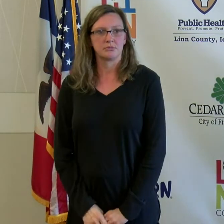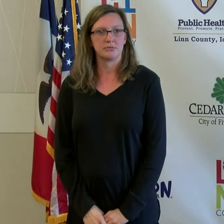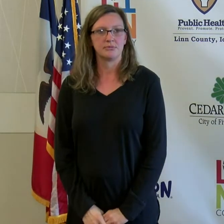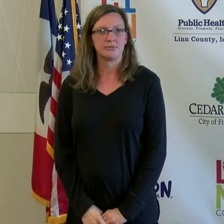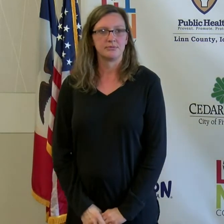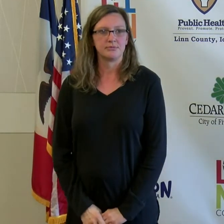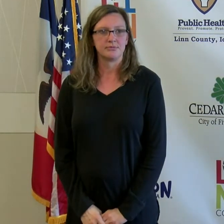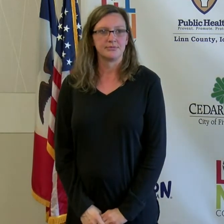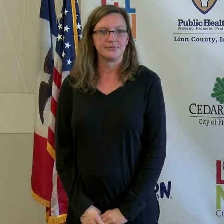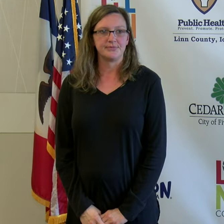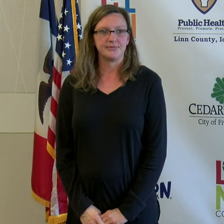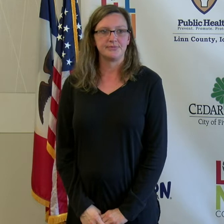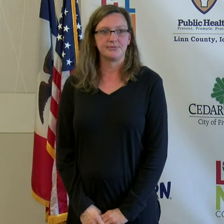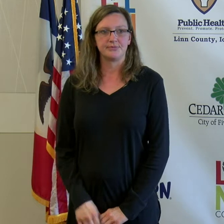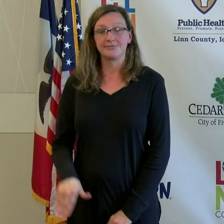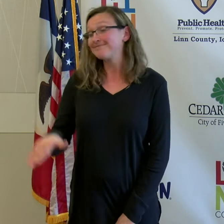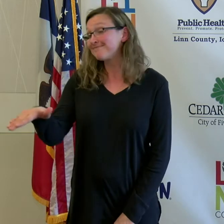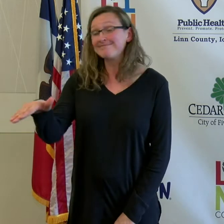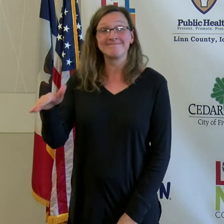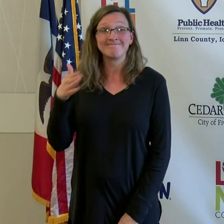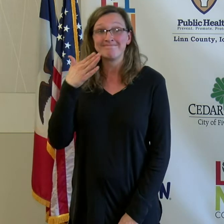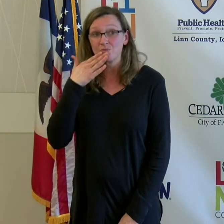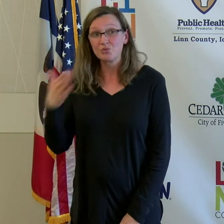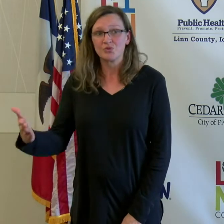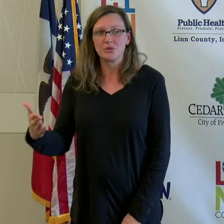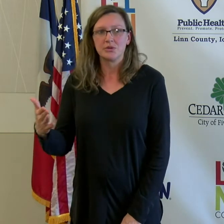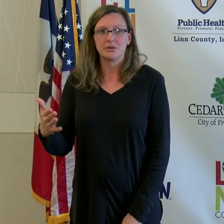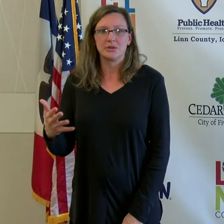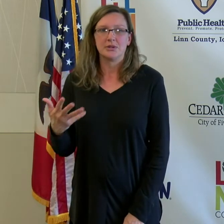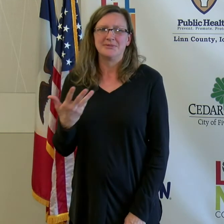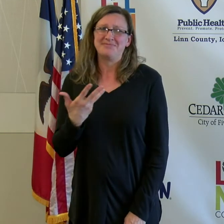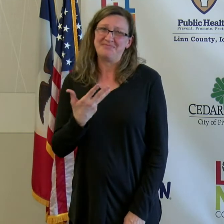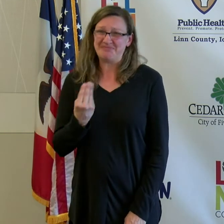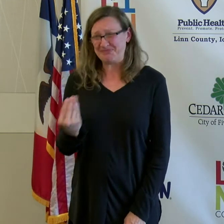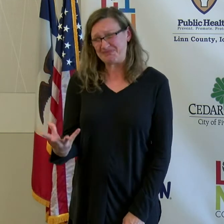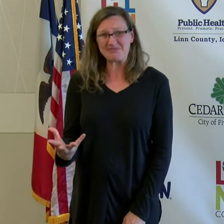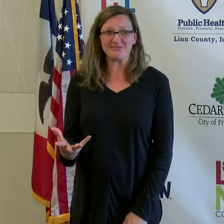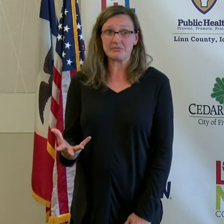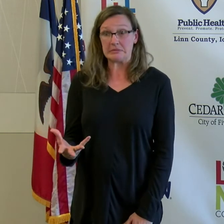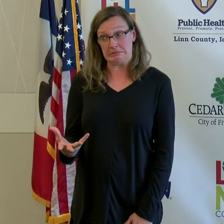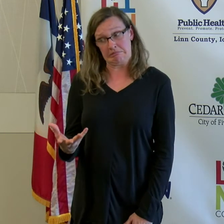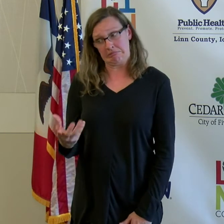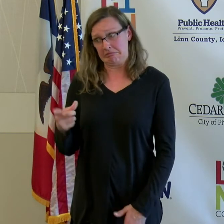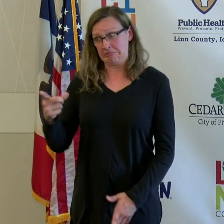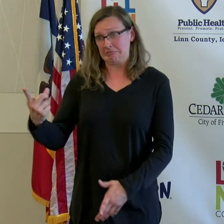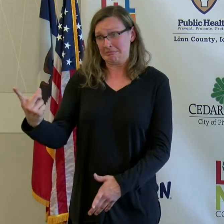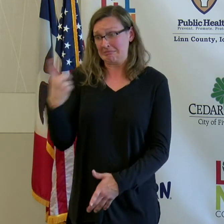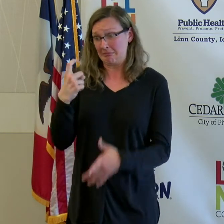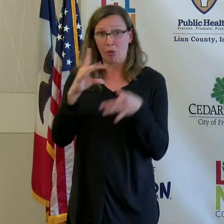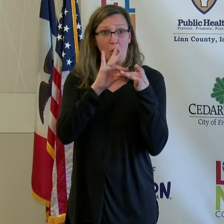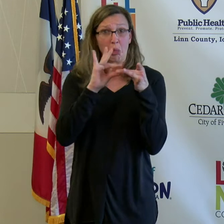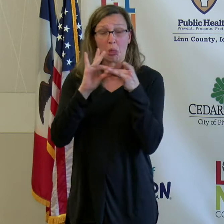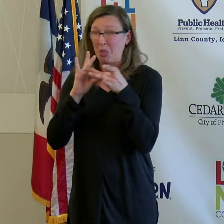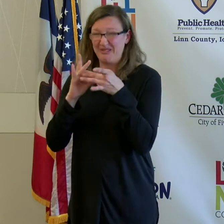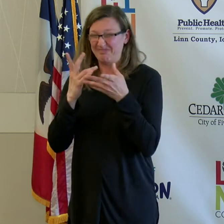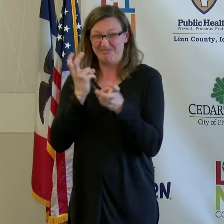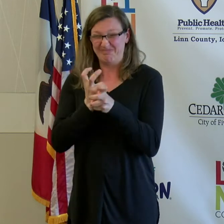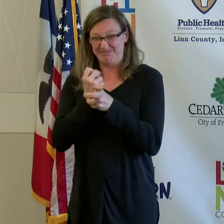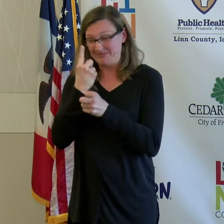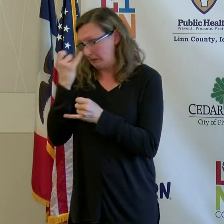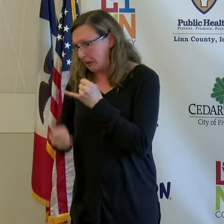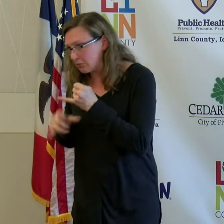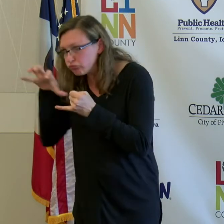Shannon, thank you for your question. I was unable to hear the first part of your question, and I think the second part of your question